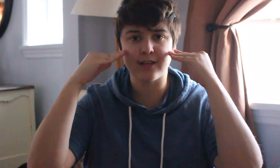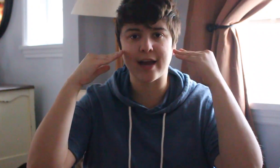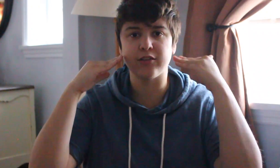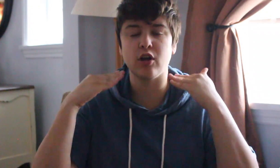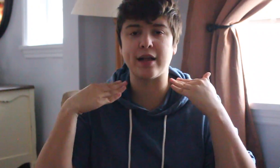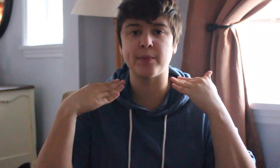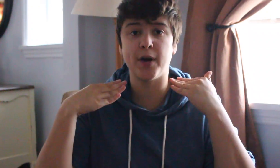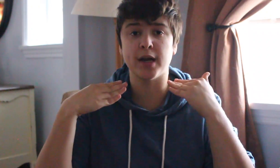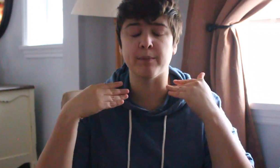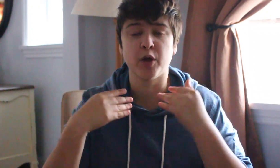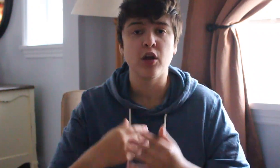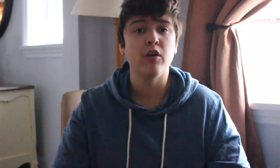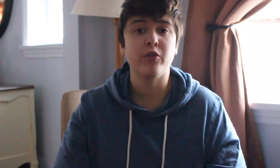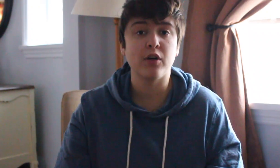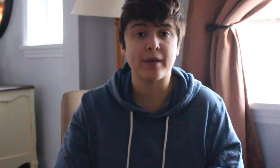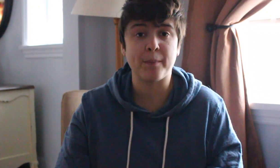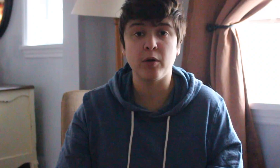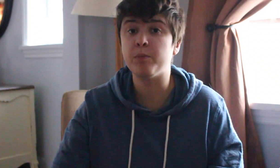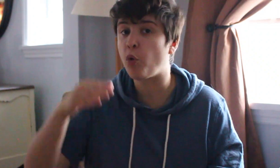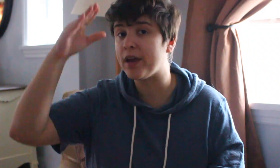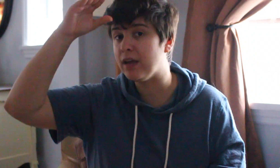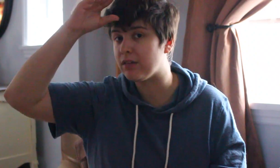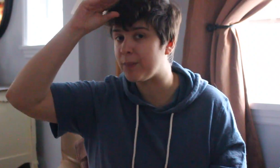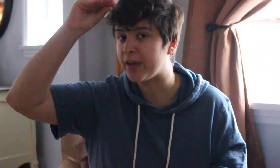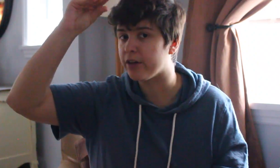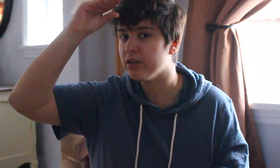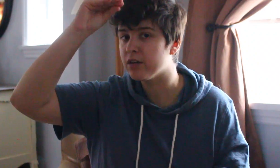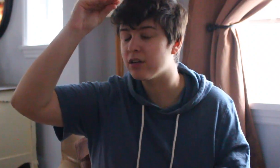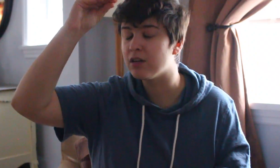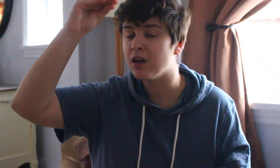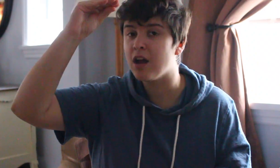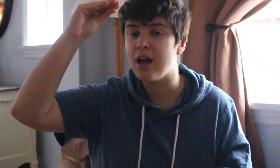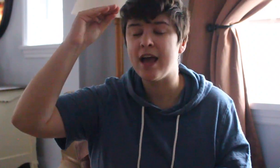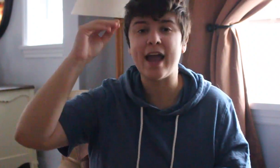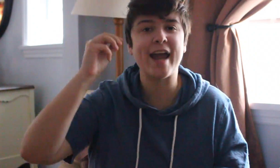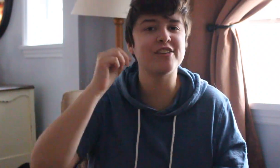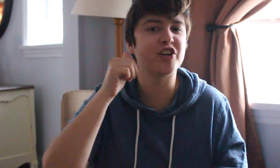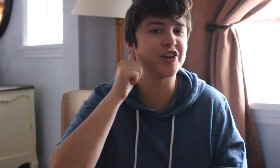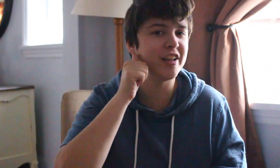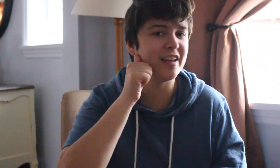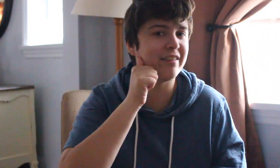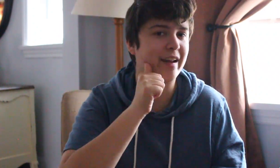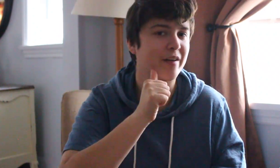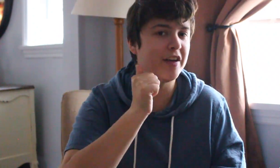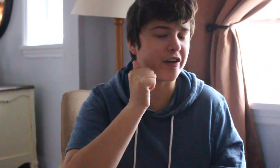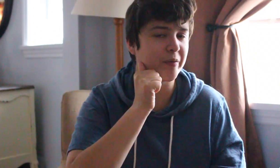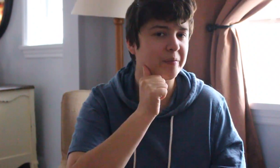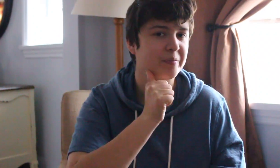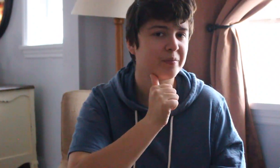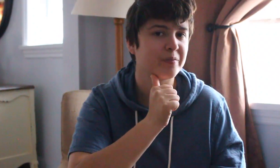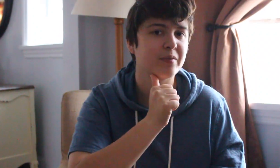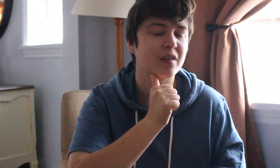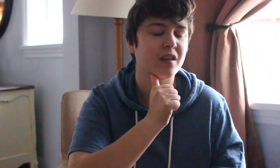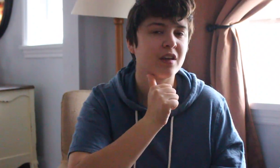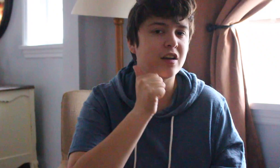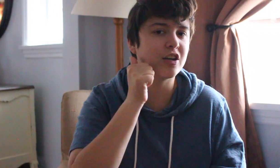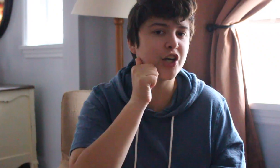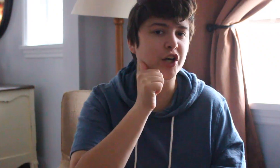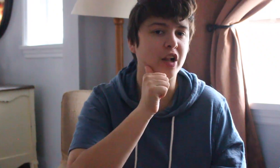signs are at the bottom. For example boy is up here and girl is down here. Girl.